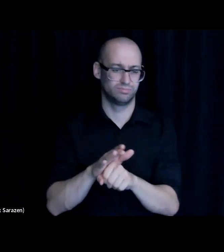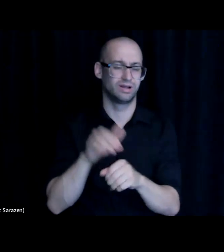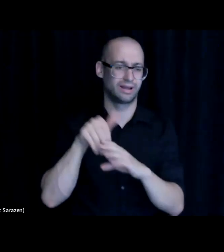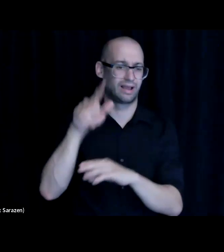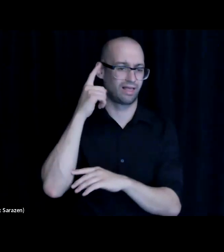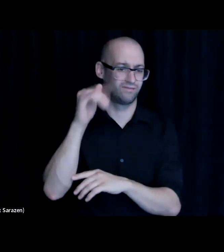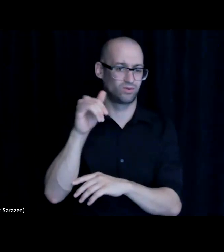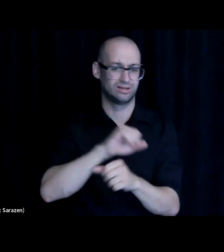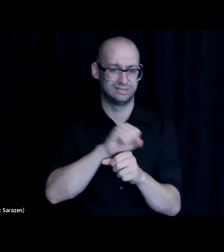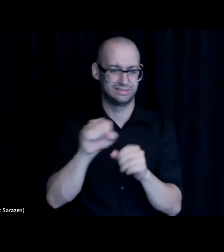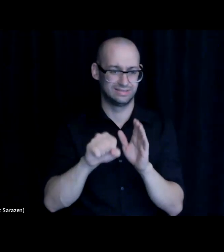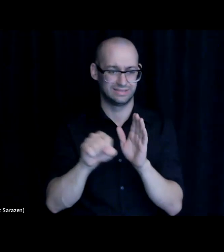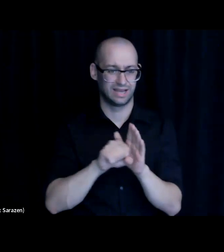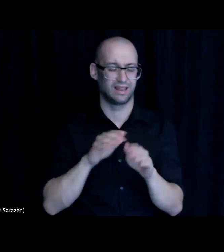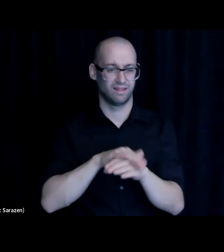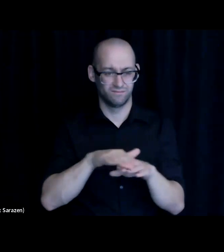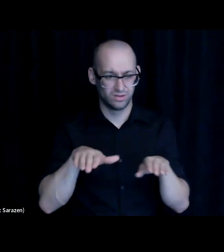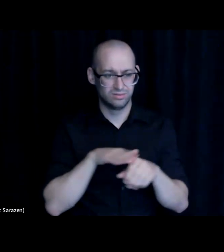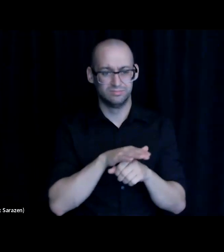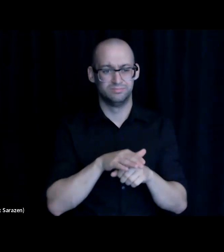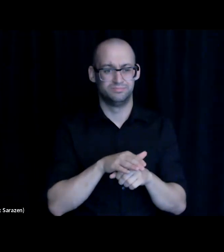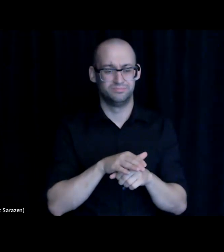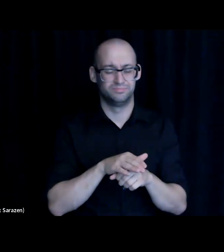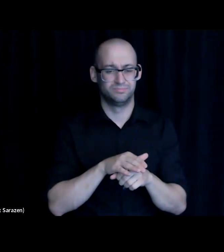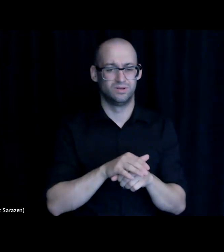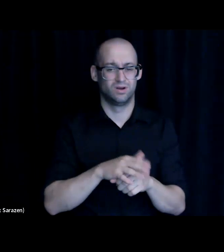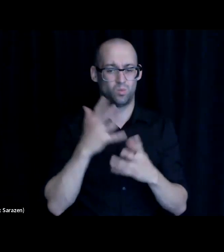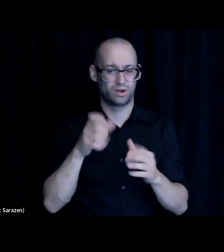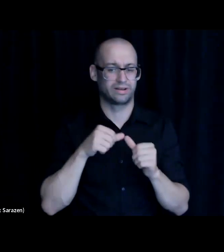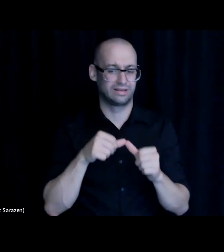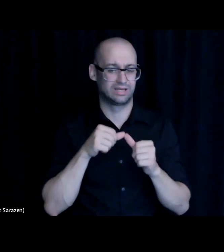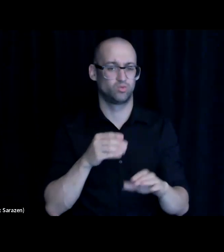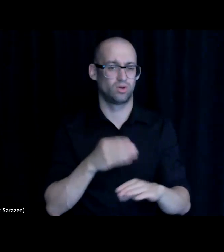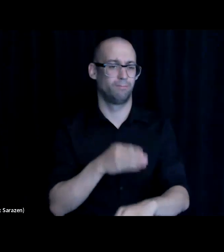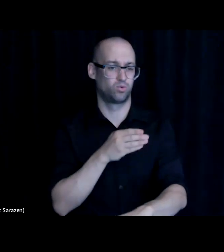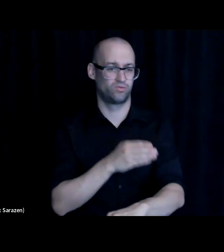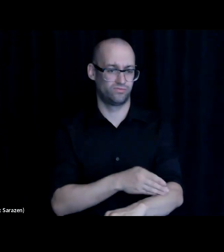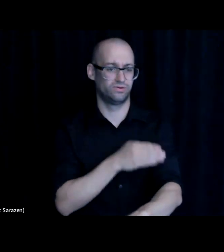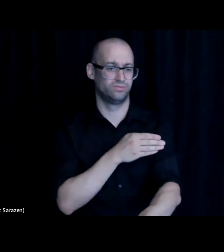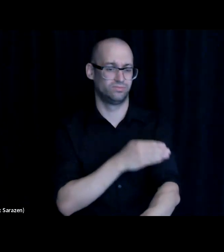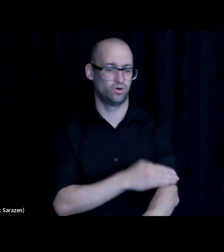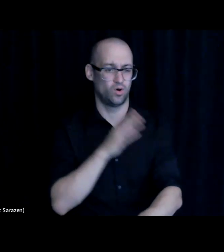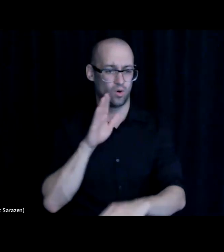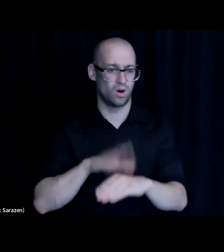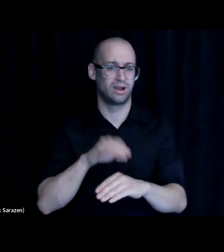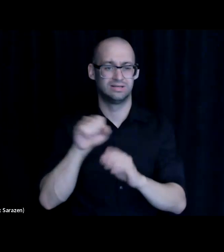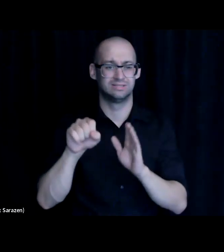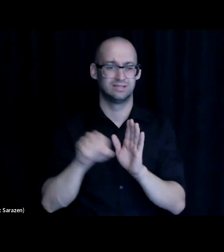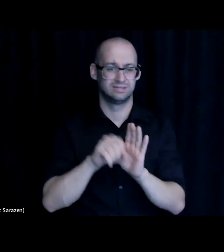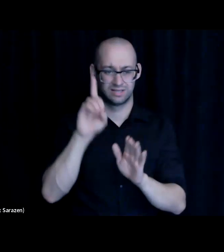the state level and at the local and regional level to continue to improve upon the state's